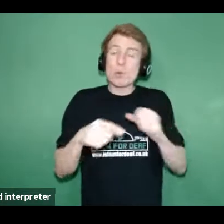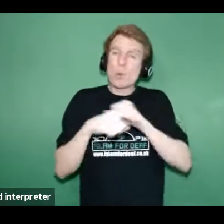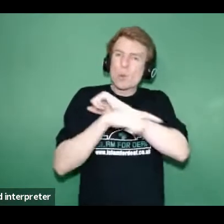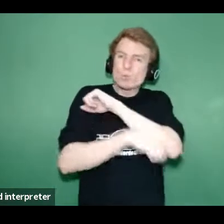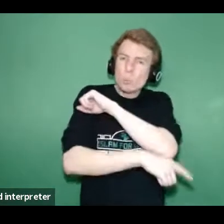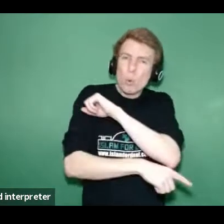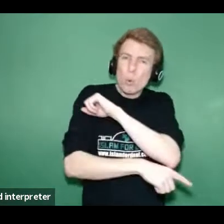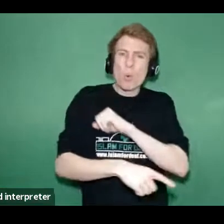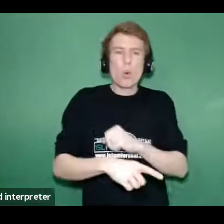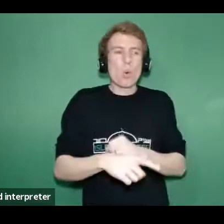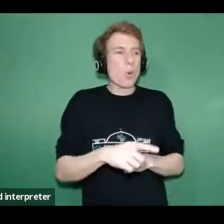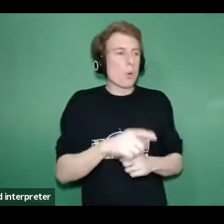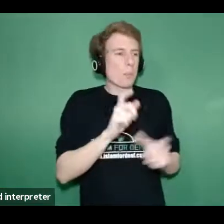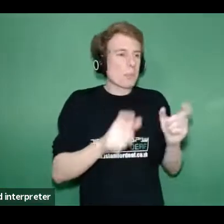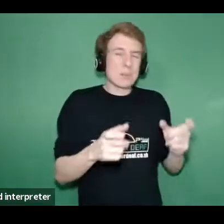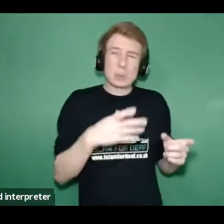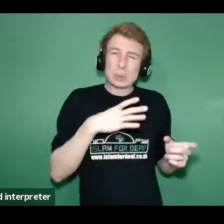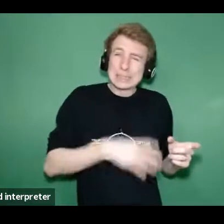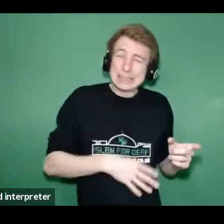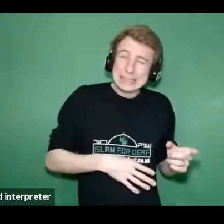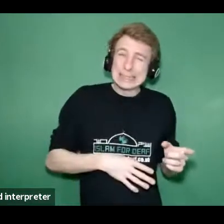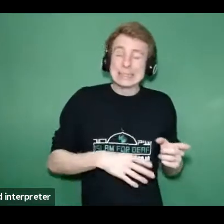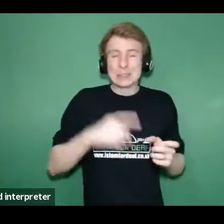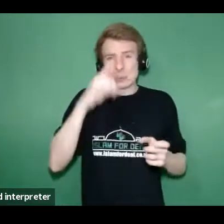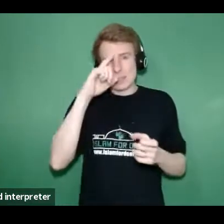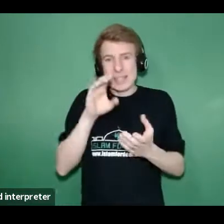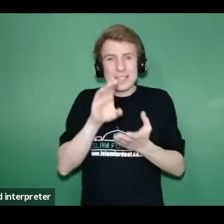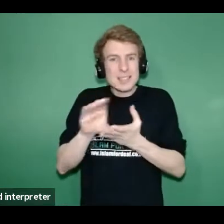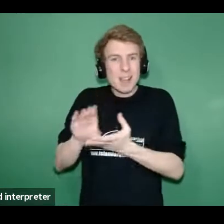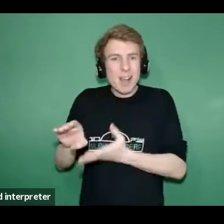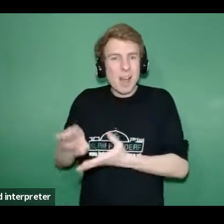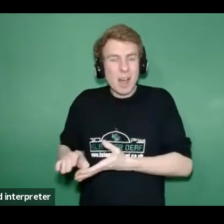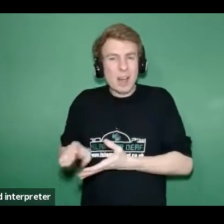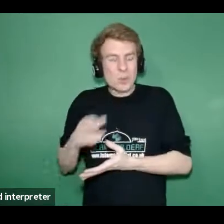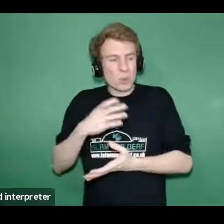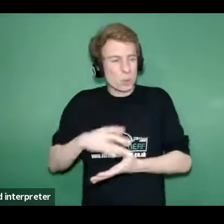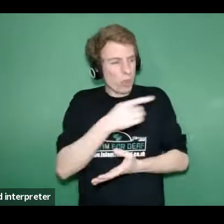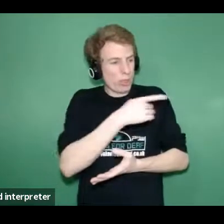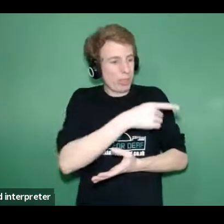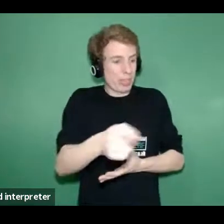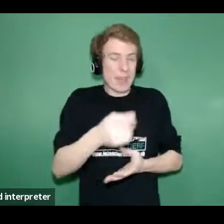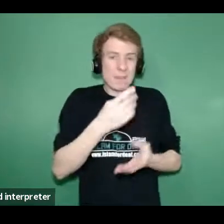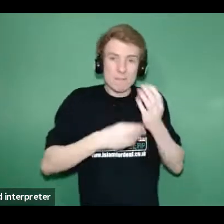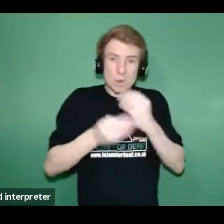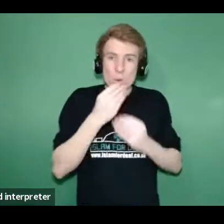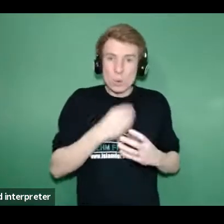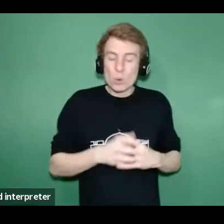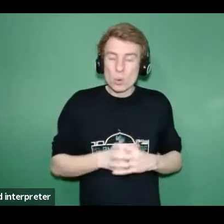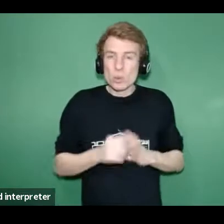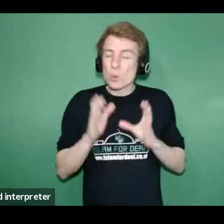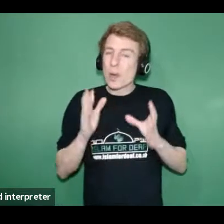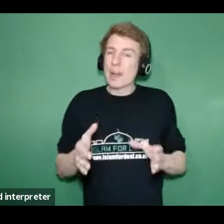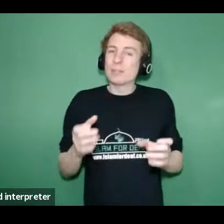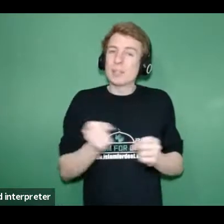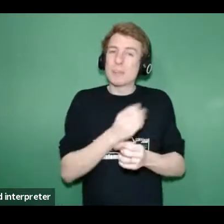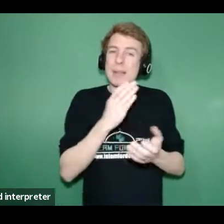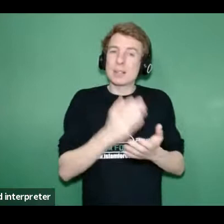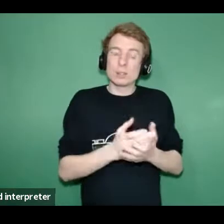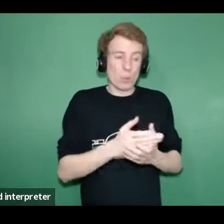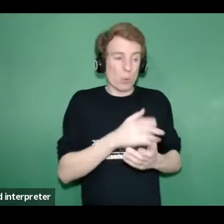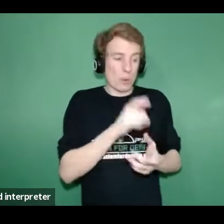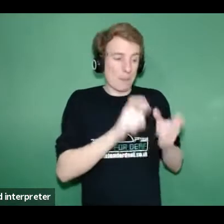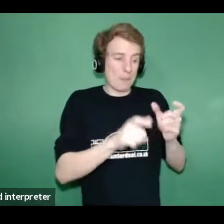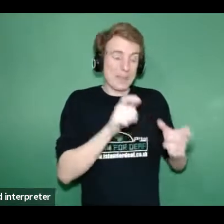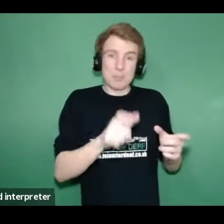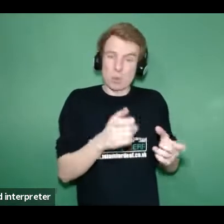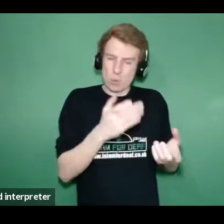through your zakat money, through your charity money, then you have to specifically only give it to individuals who are poor or who